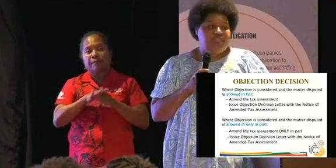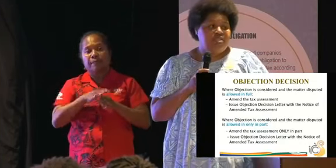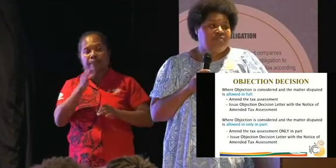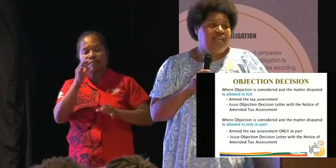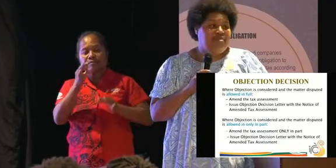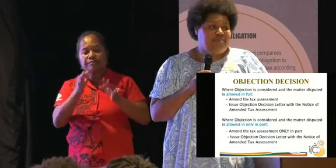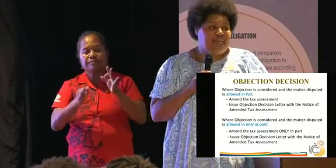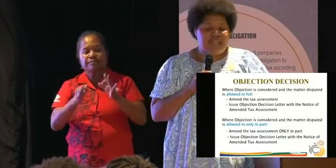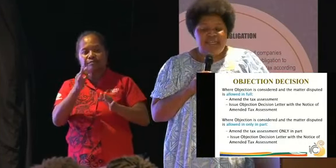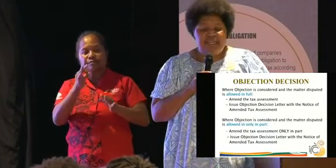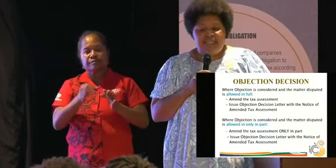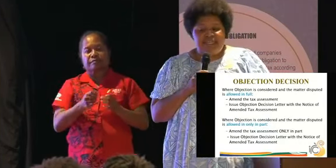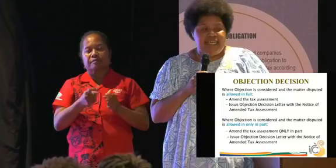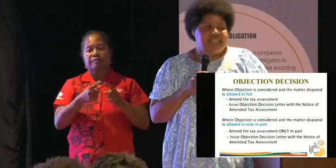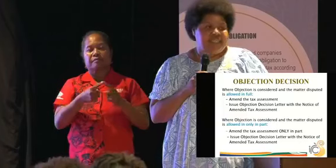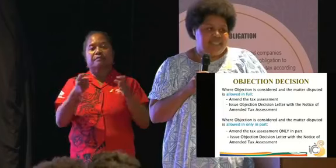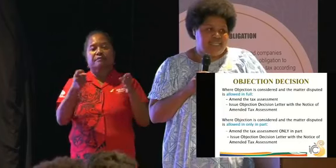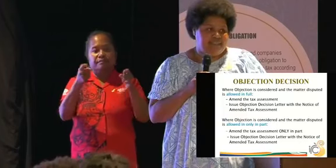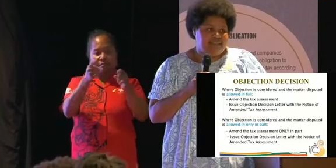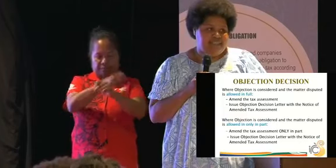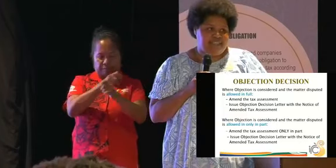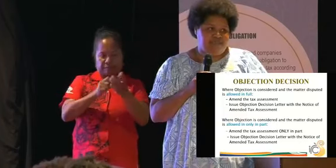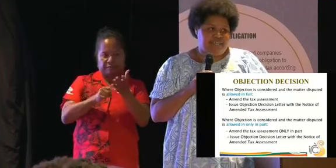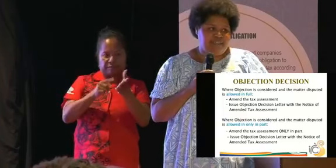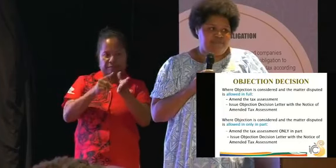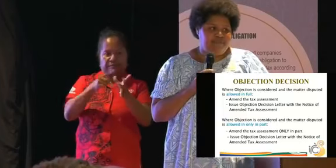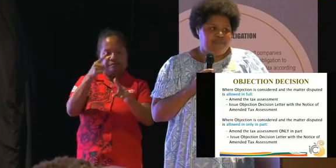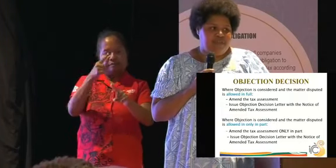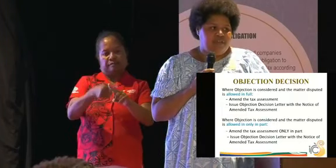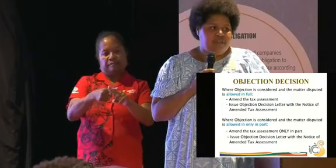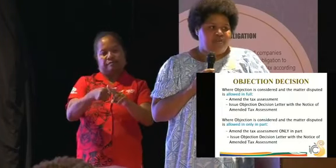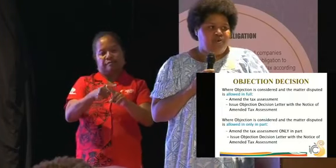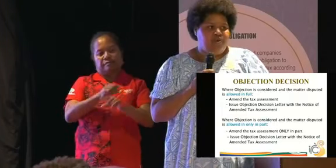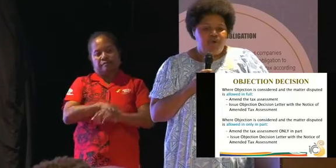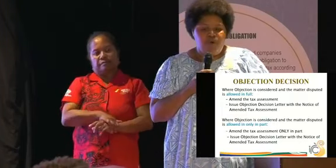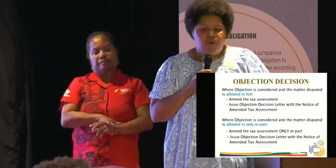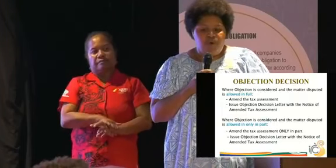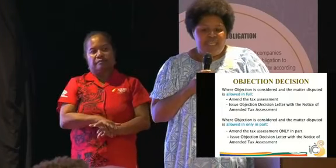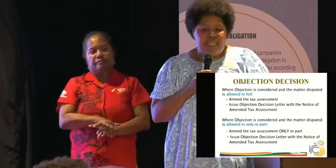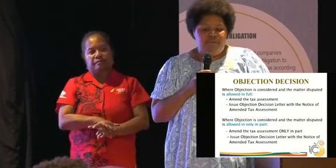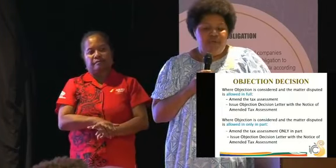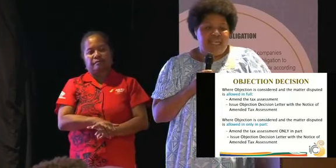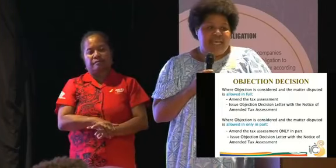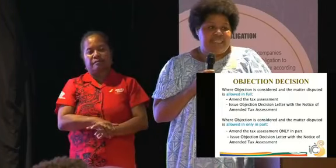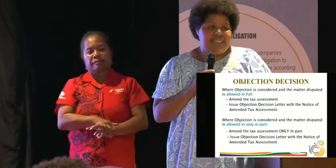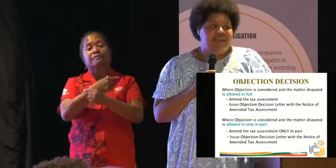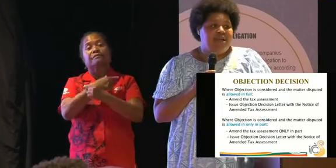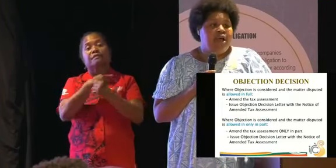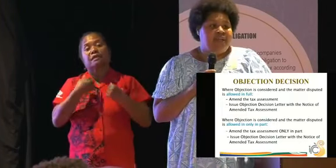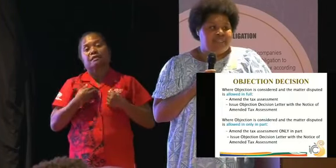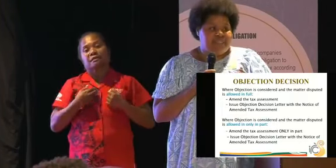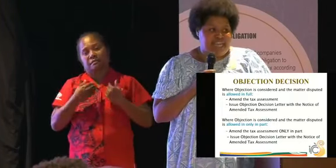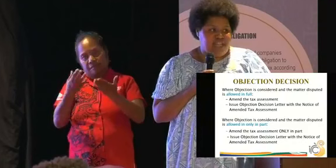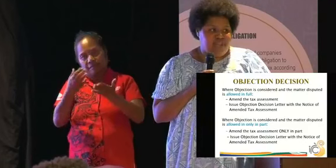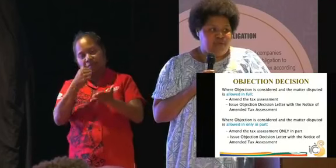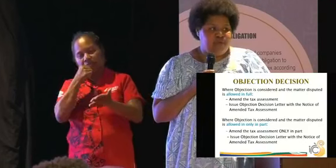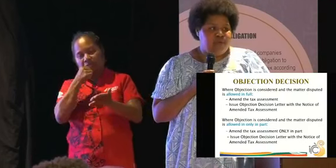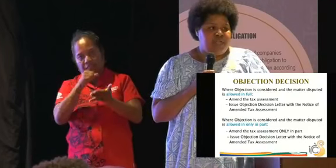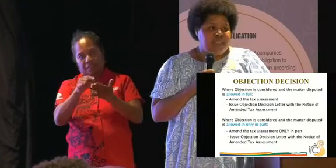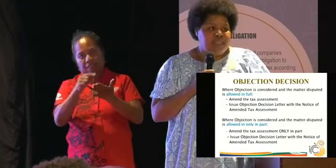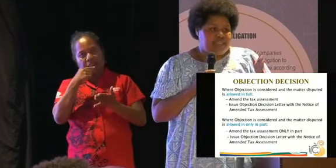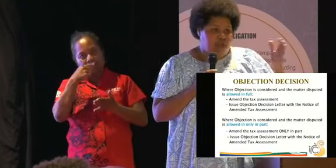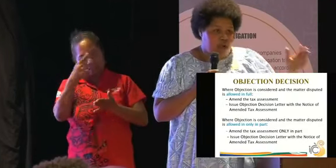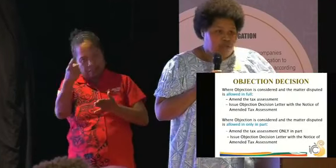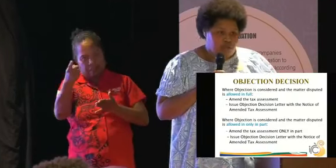the notice of the amended text assessment. So we give you a letter telling